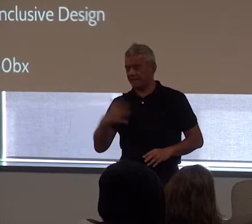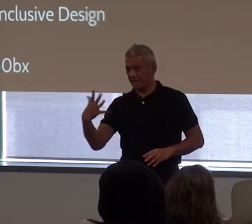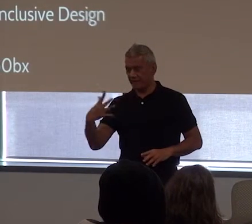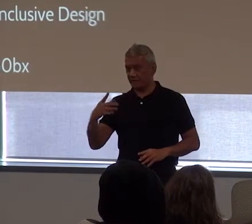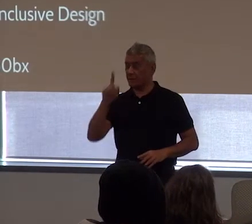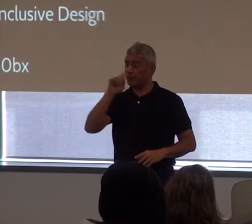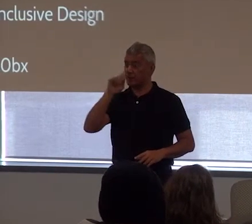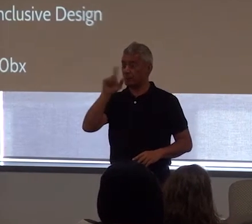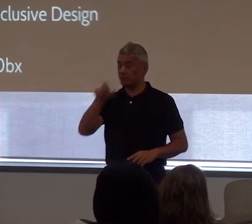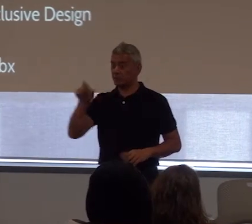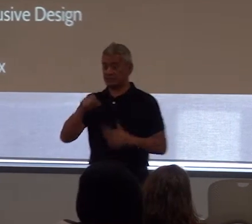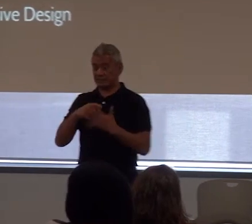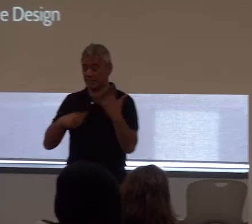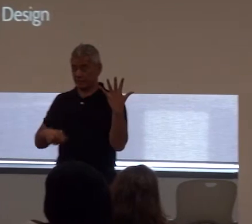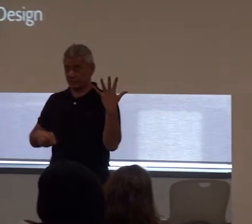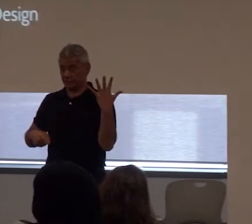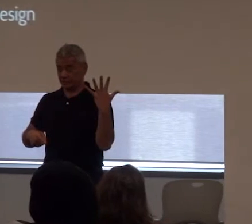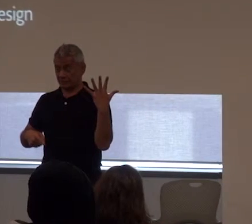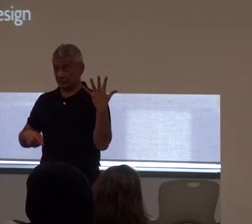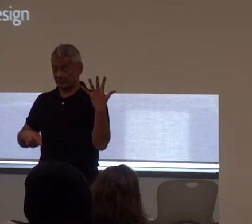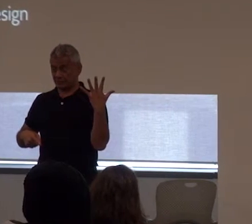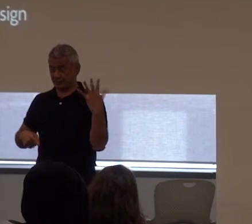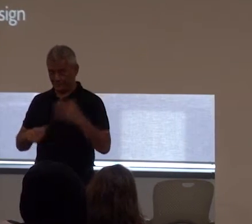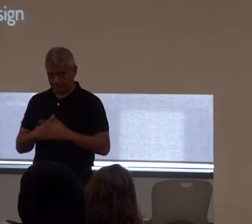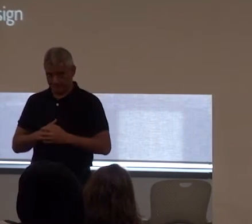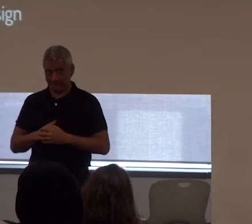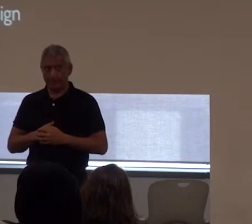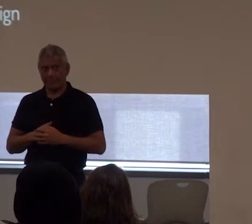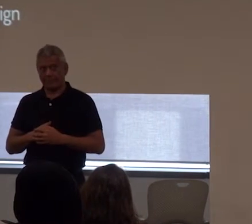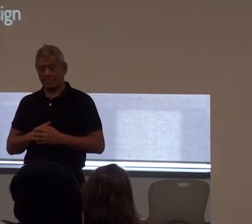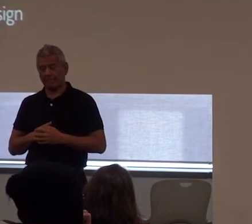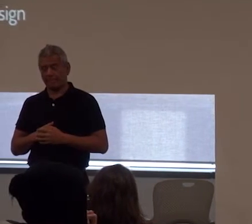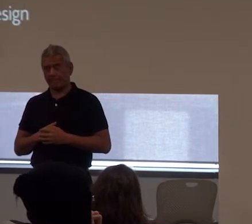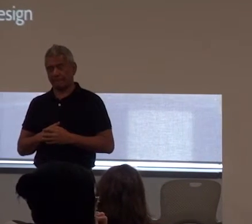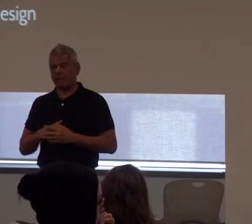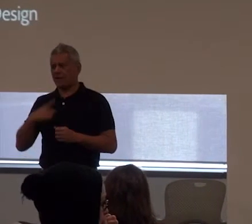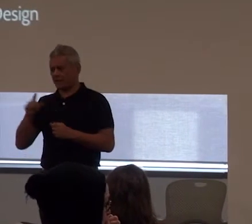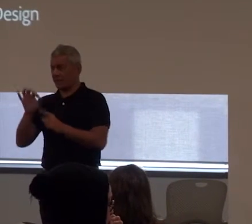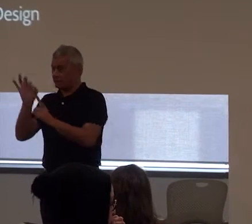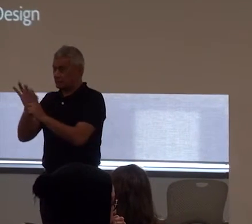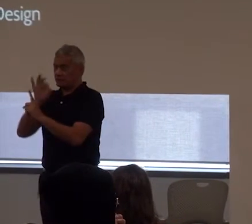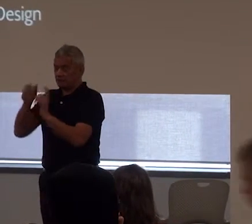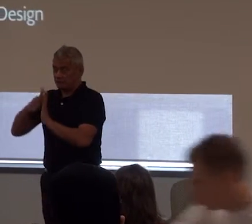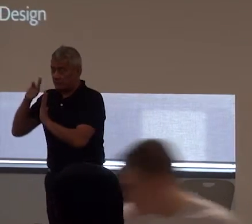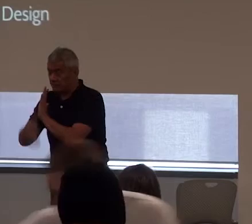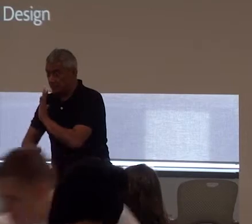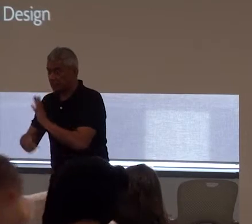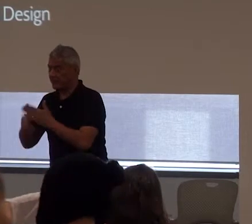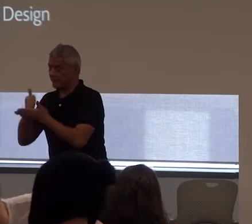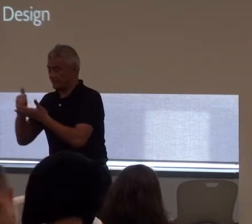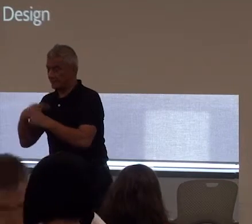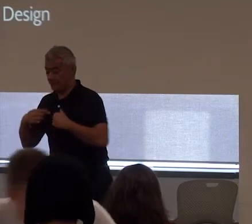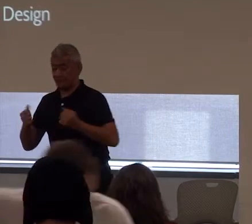disability. Now I don't know all the numbers off the top of my head, that's another slide that I had for another day. But what I can tell you from